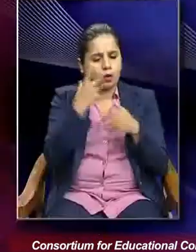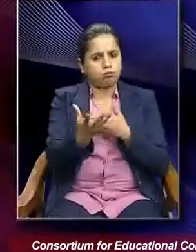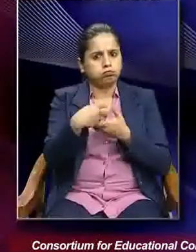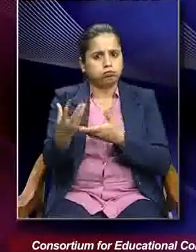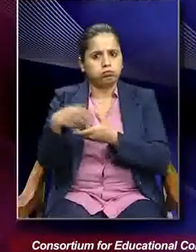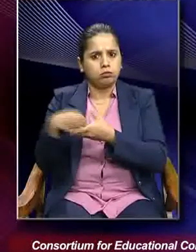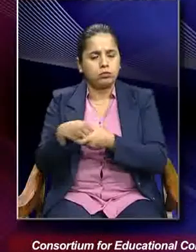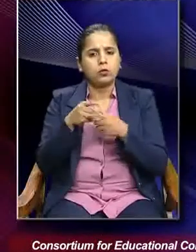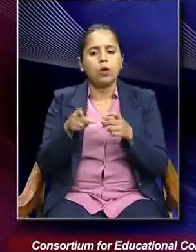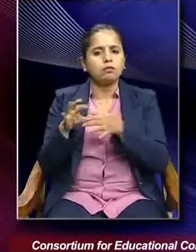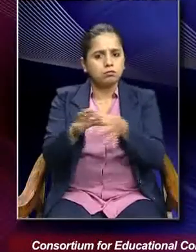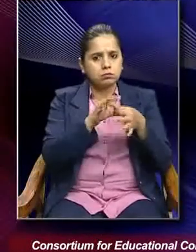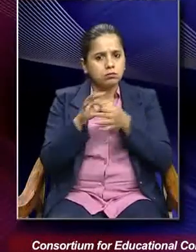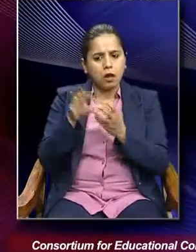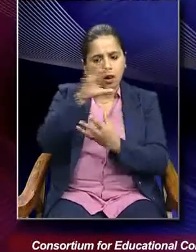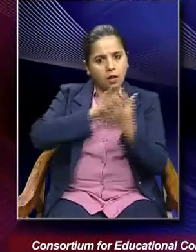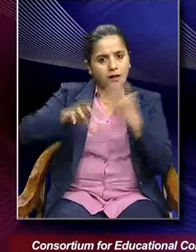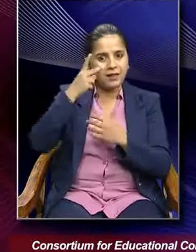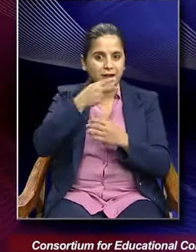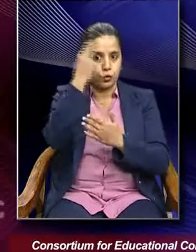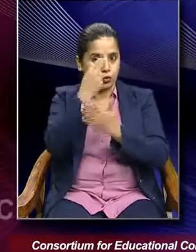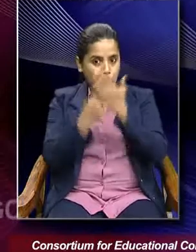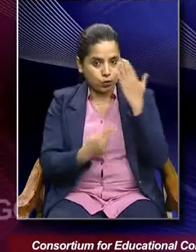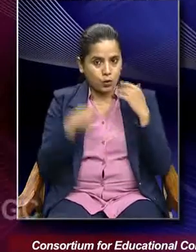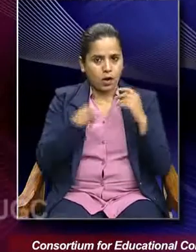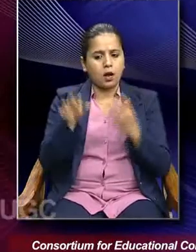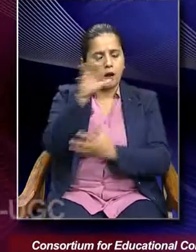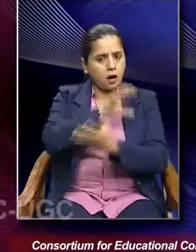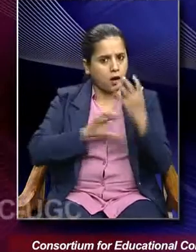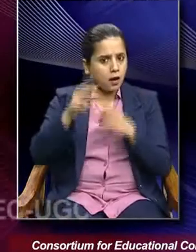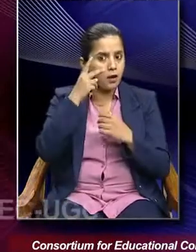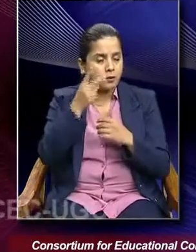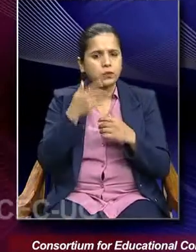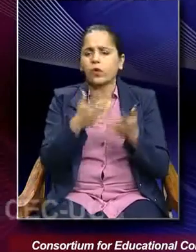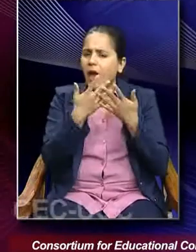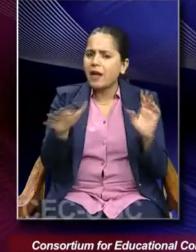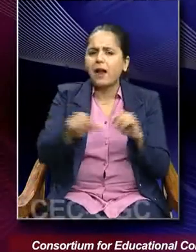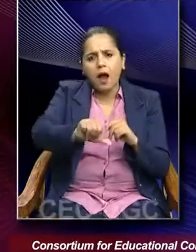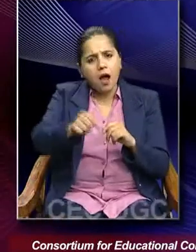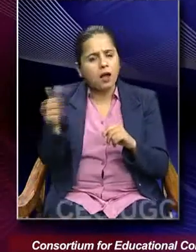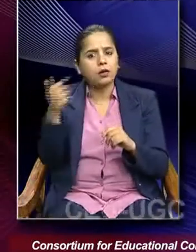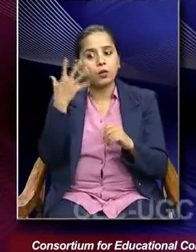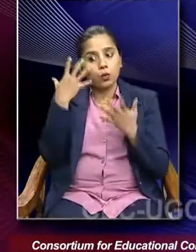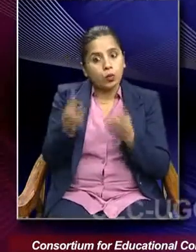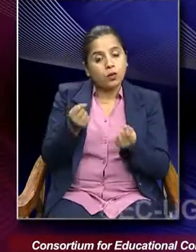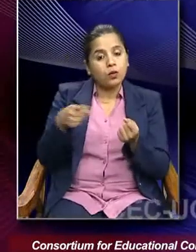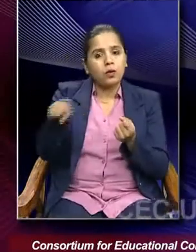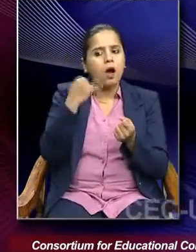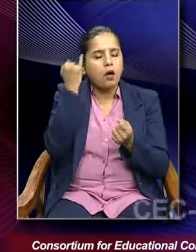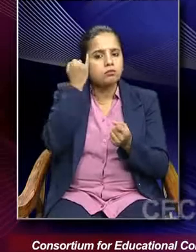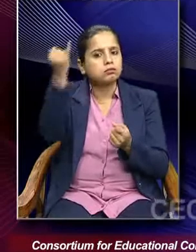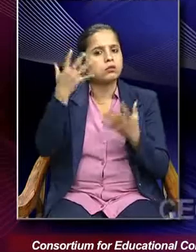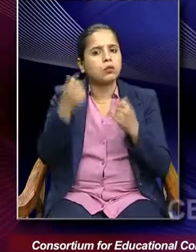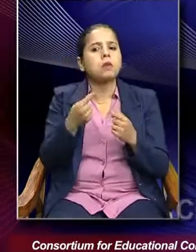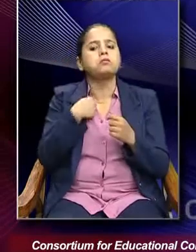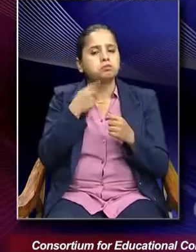in combination with the drawing, composition, or any other aesthetic idea